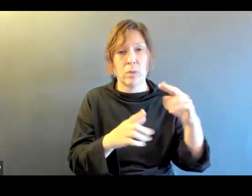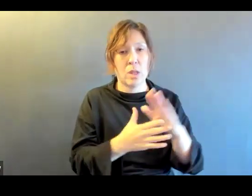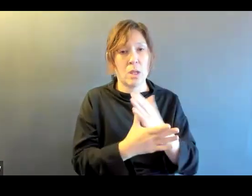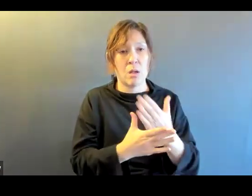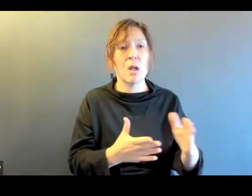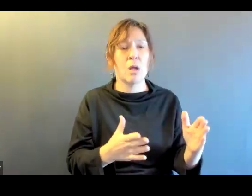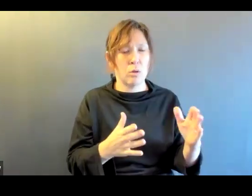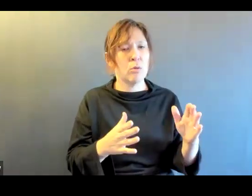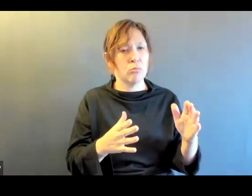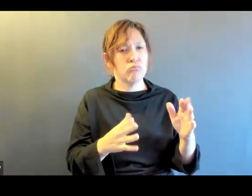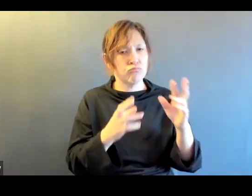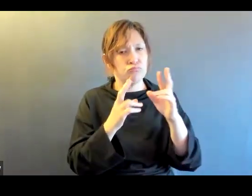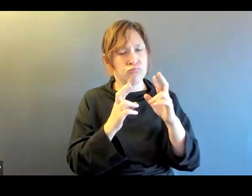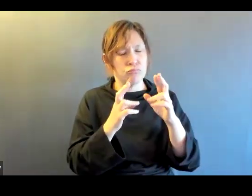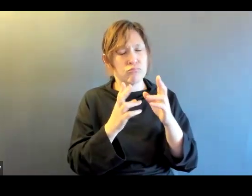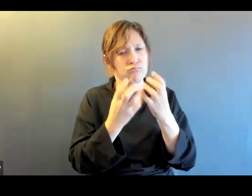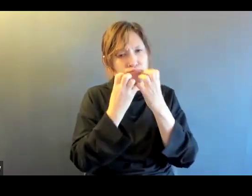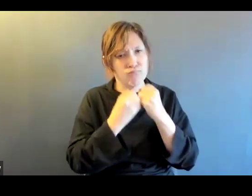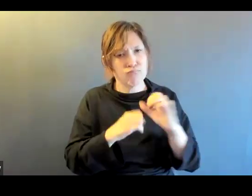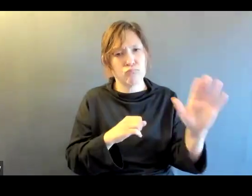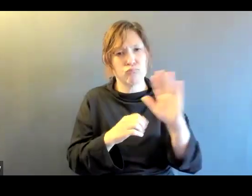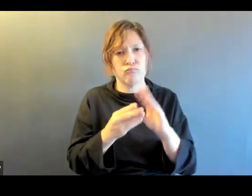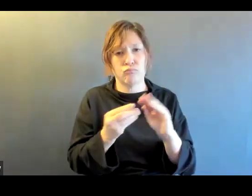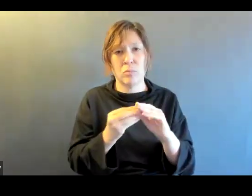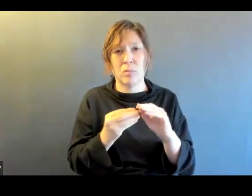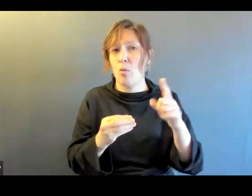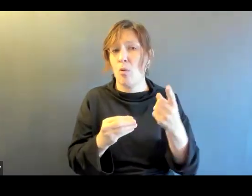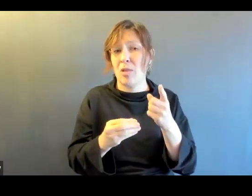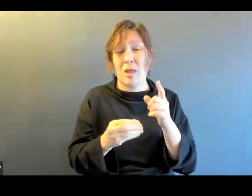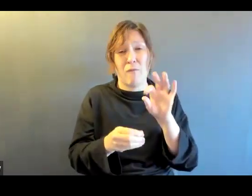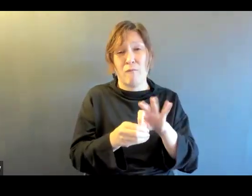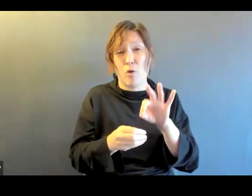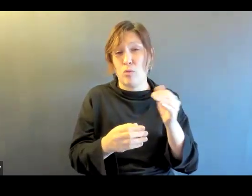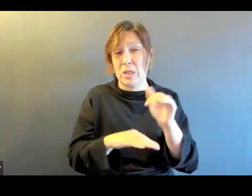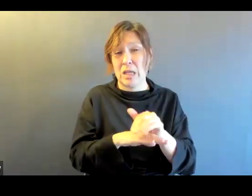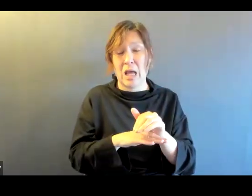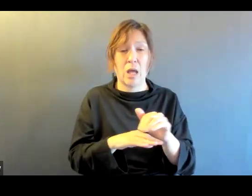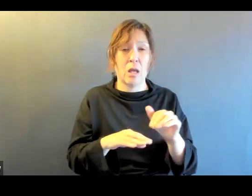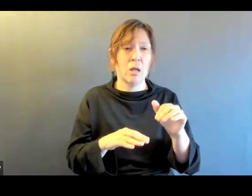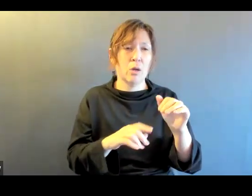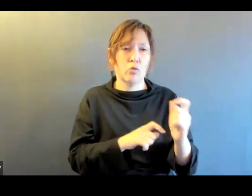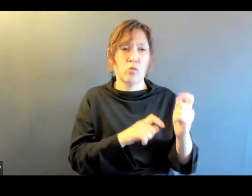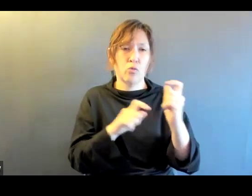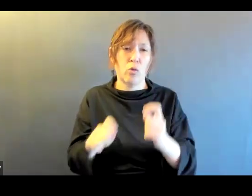to us. Our only action item this evening is the grants for approval totaling